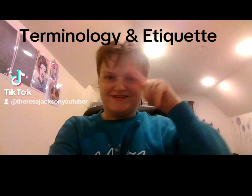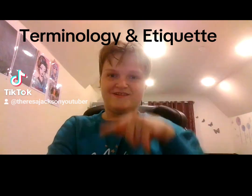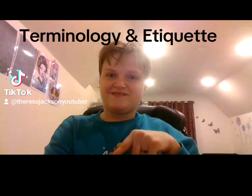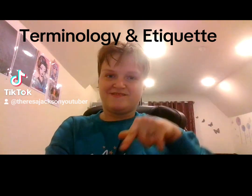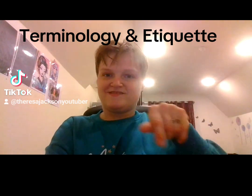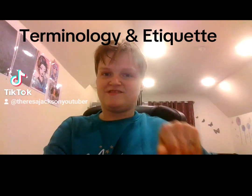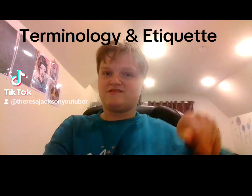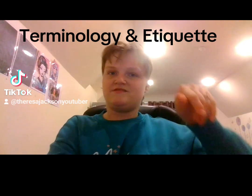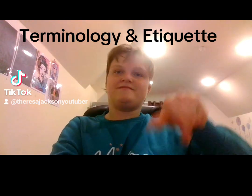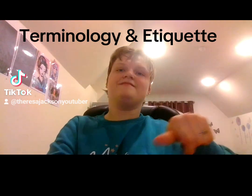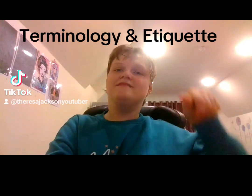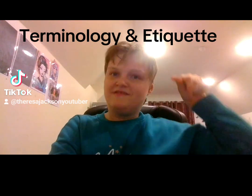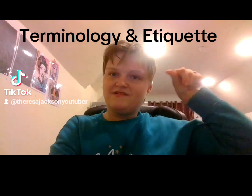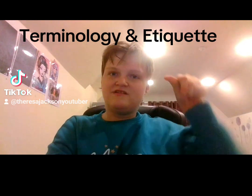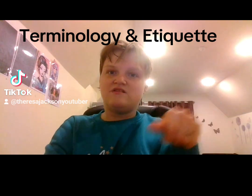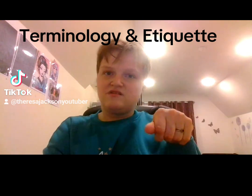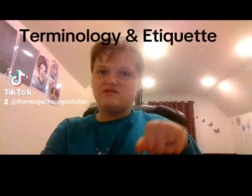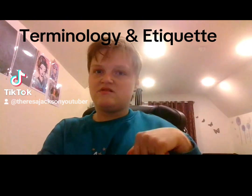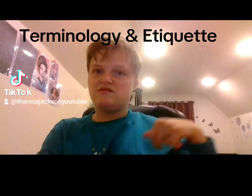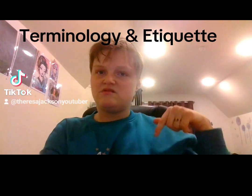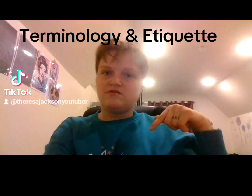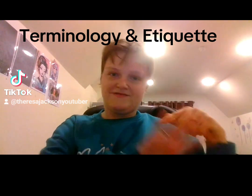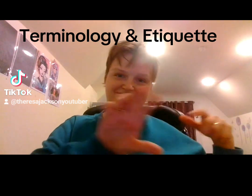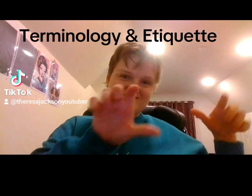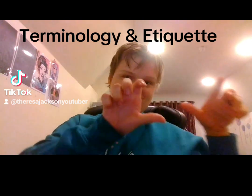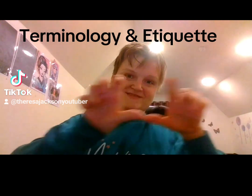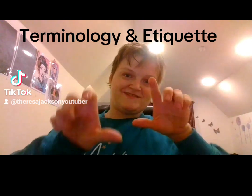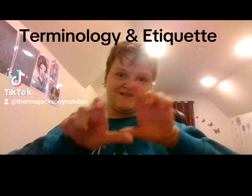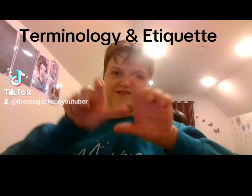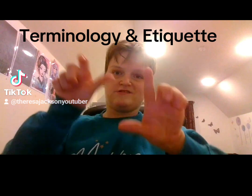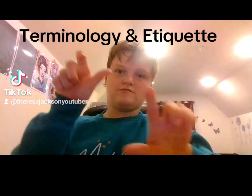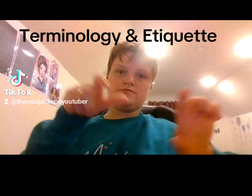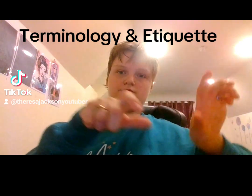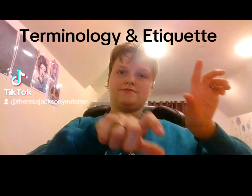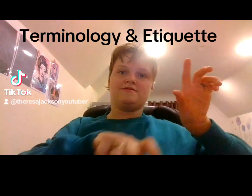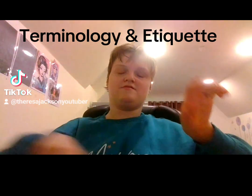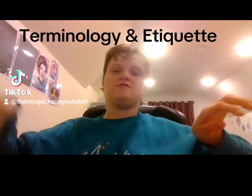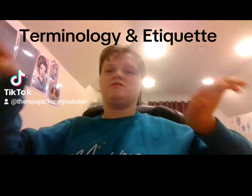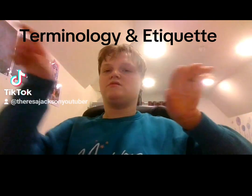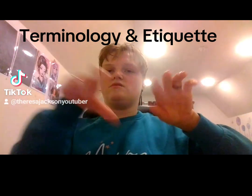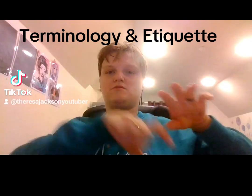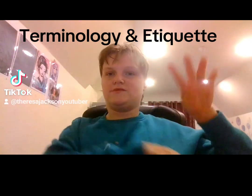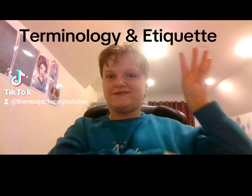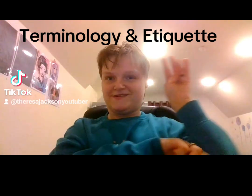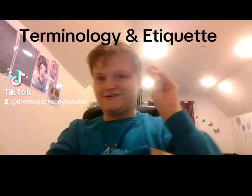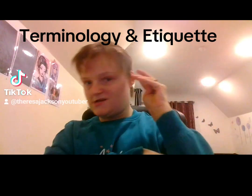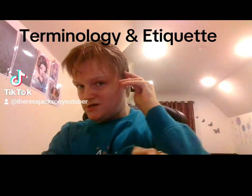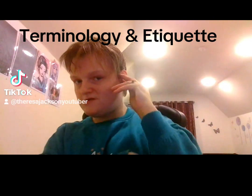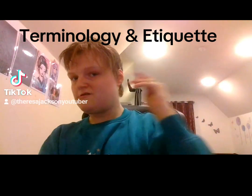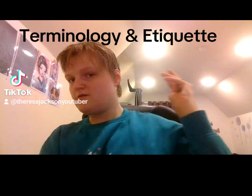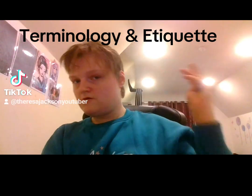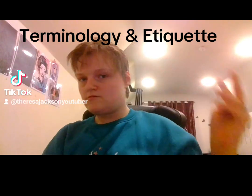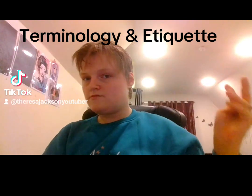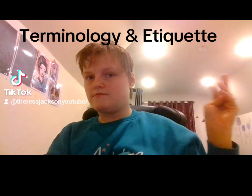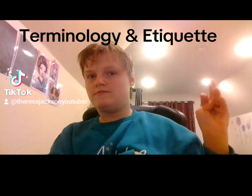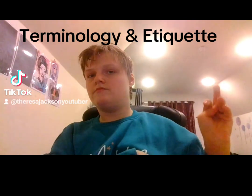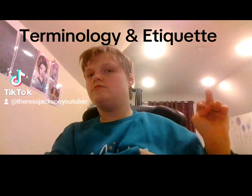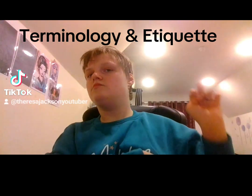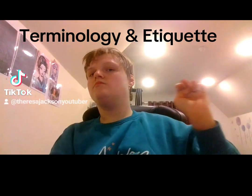best. When communicating with someone who is deaf or hard of hearing, face them